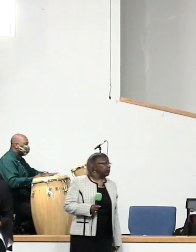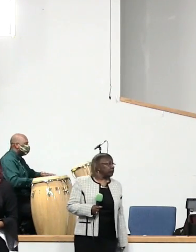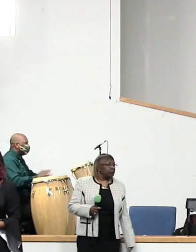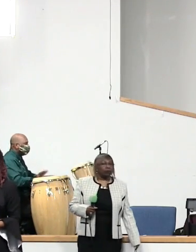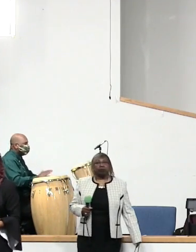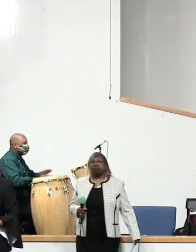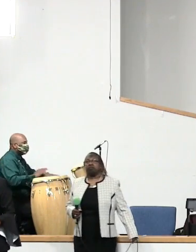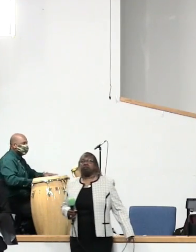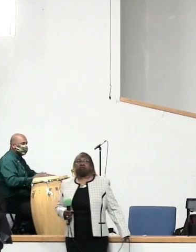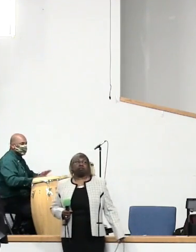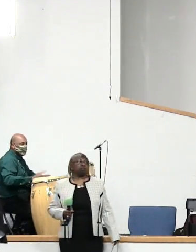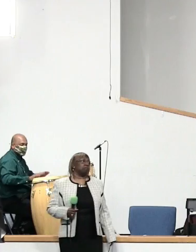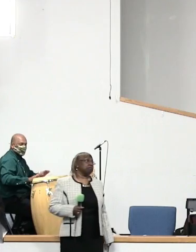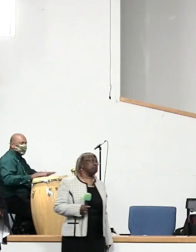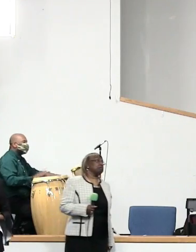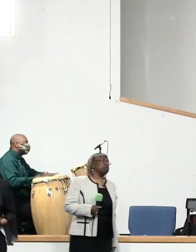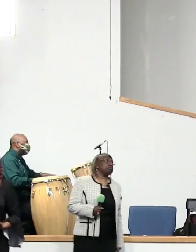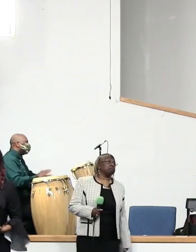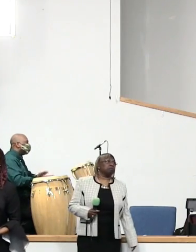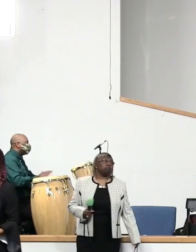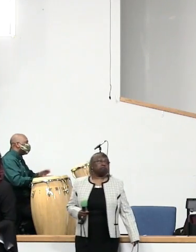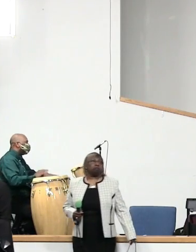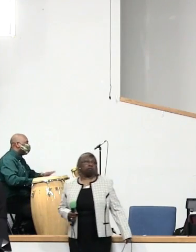that you hear me